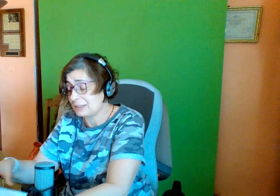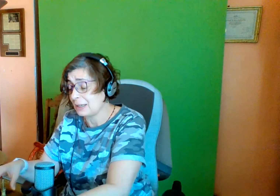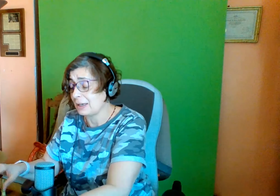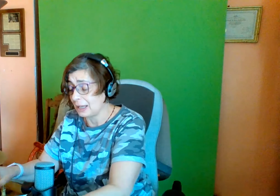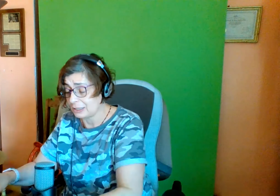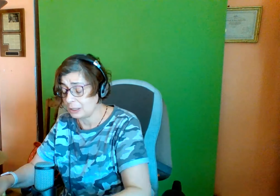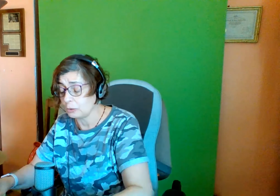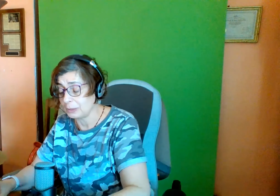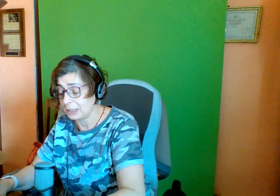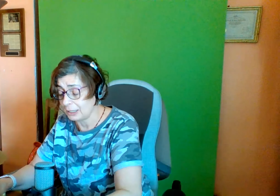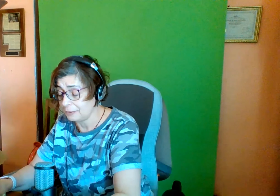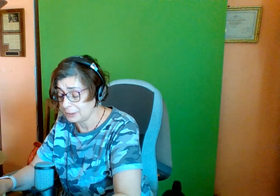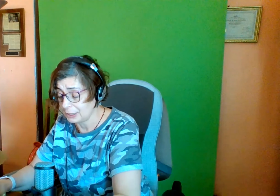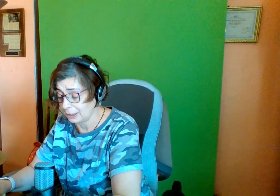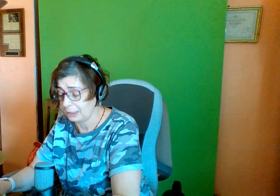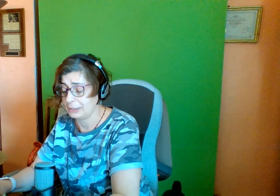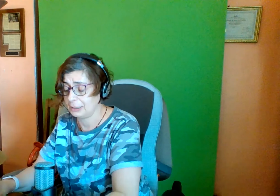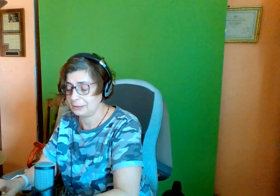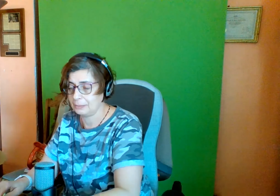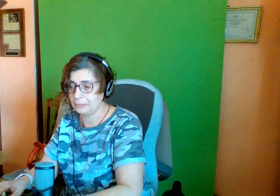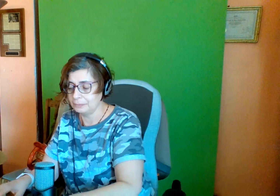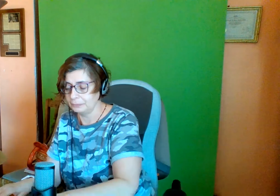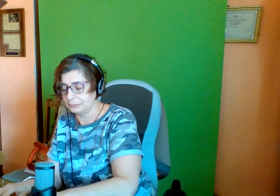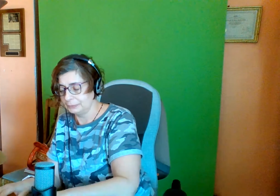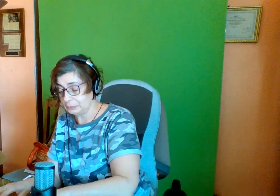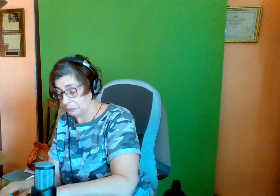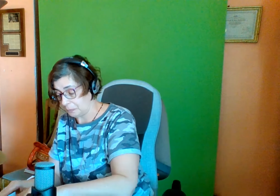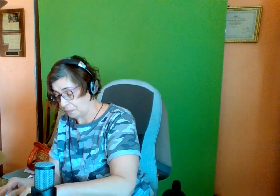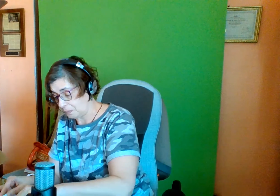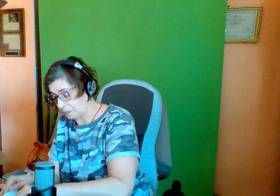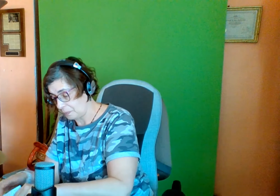comunidad acceda a la salud mental y física. Gracias.